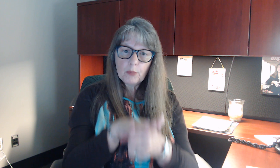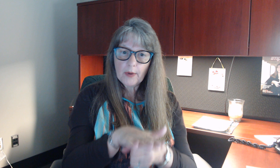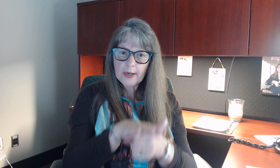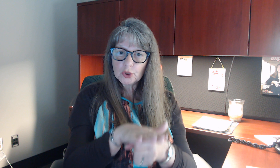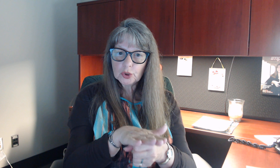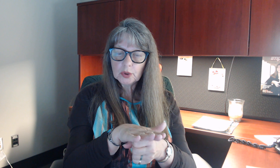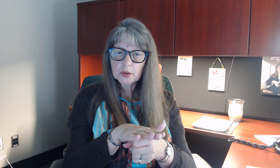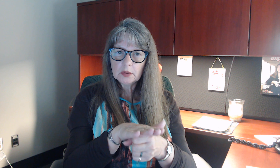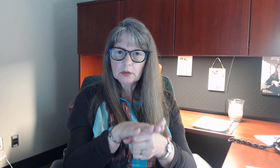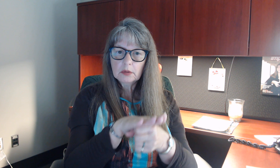Pressure.